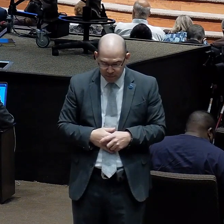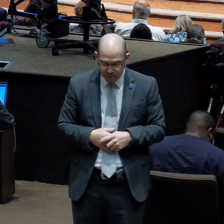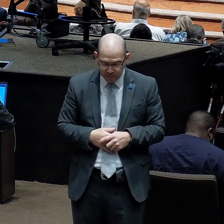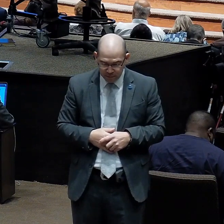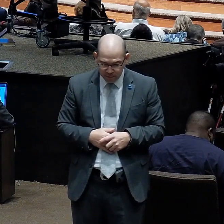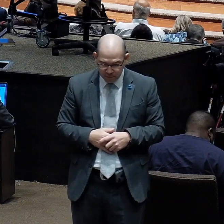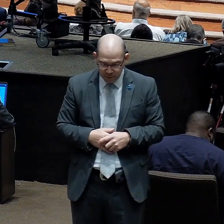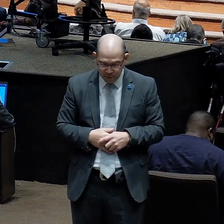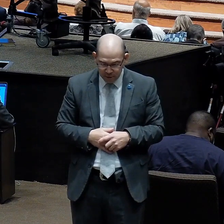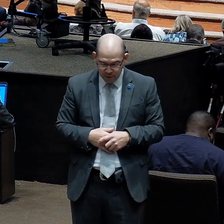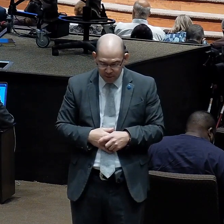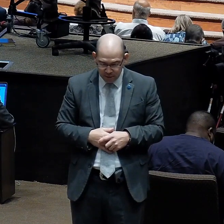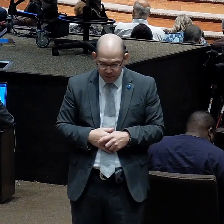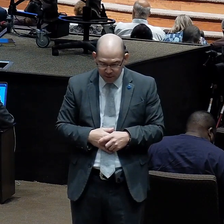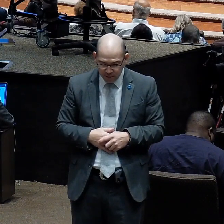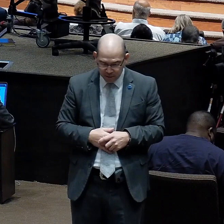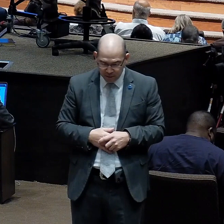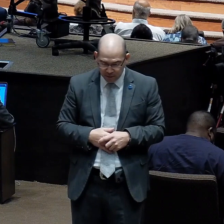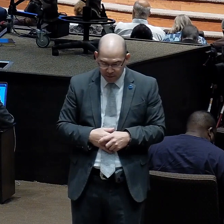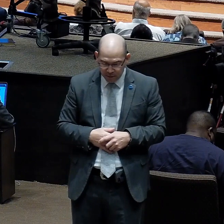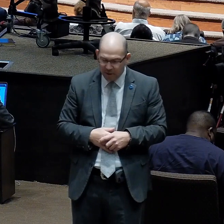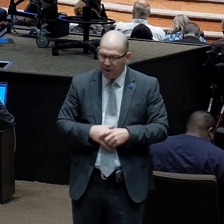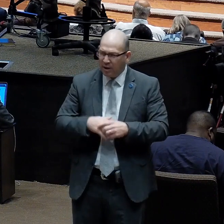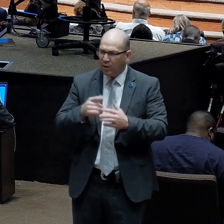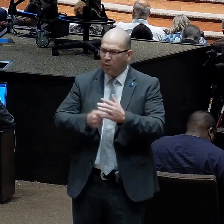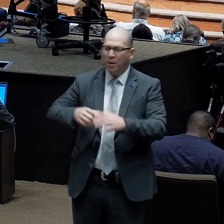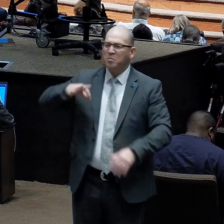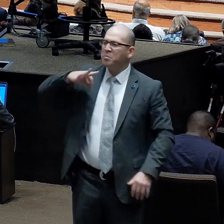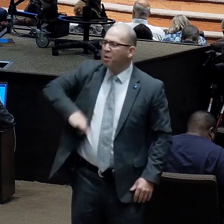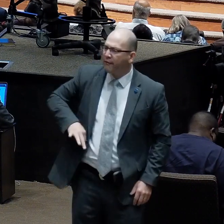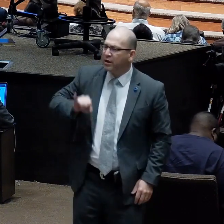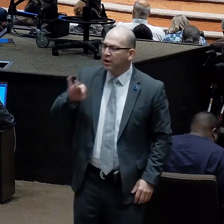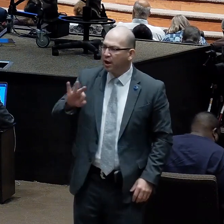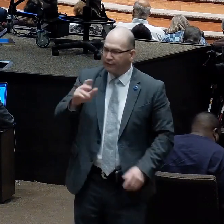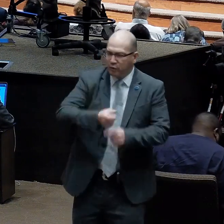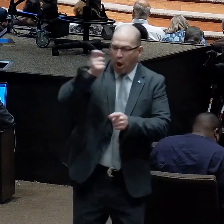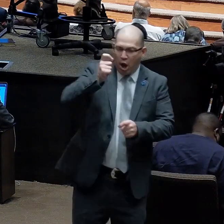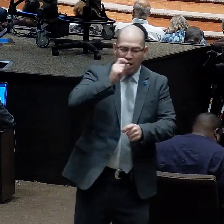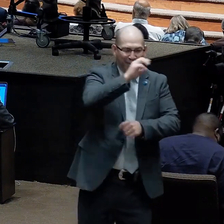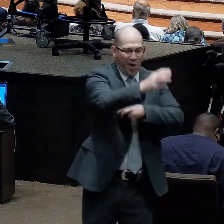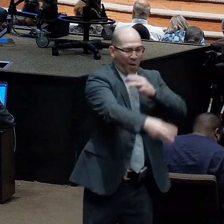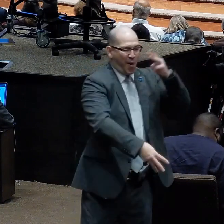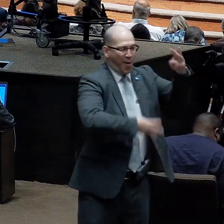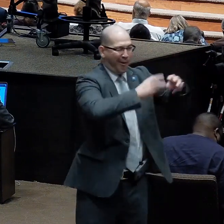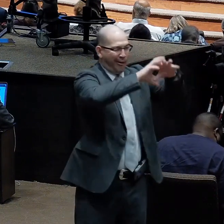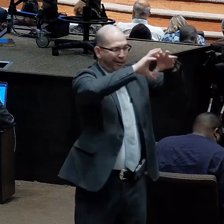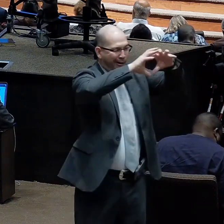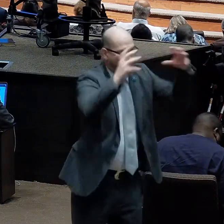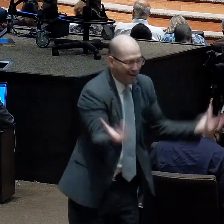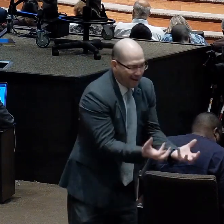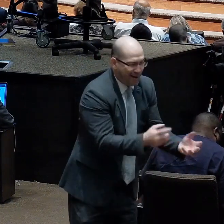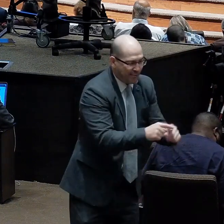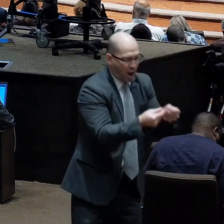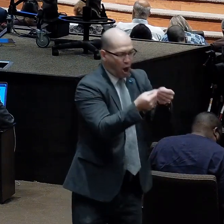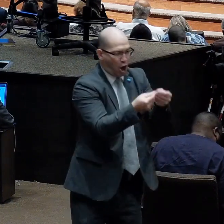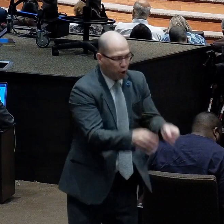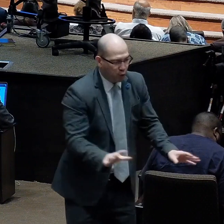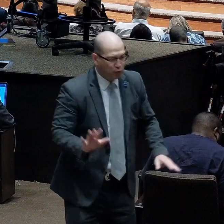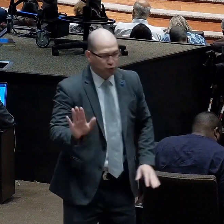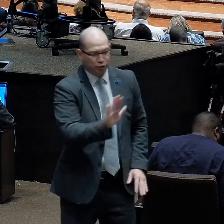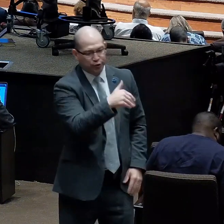For what is a man profited if he shall gain the whole world and lose his what?